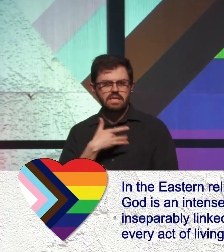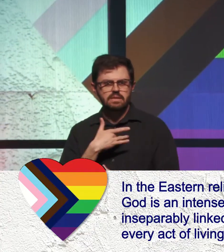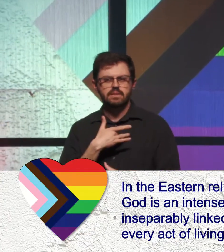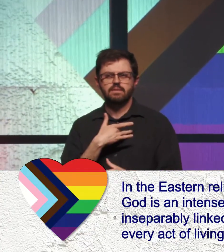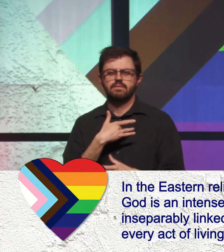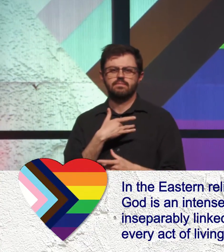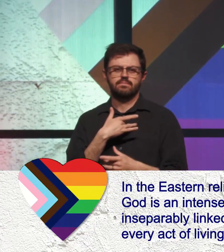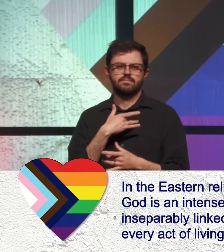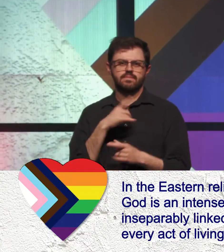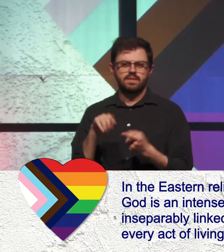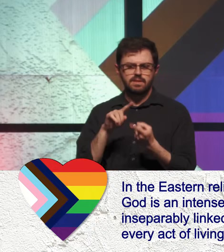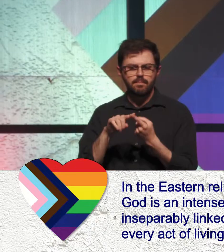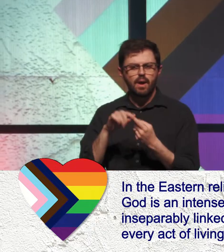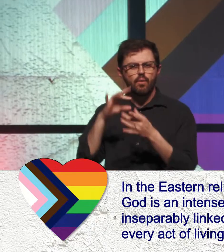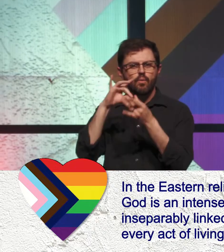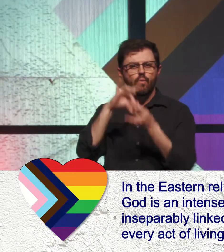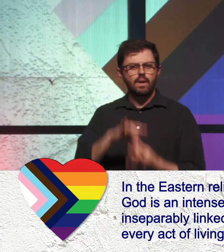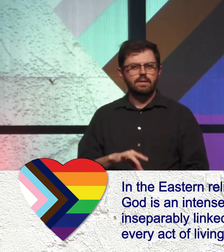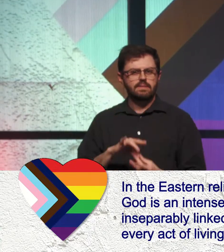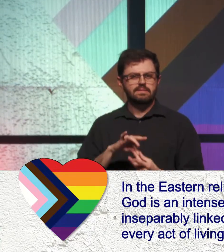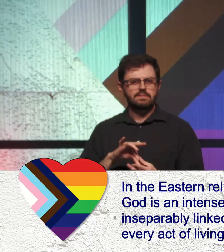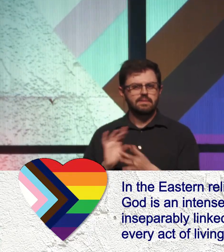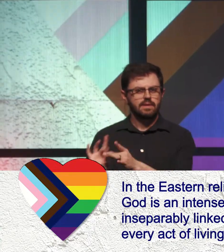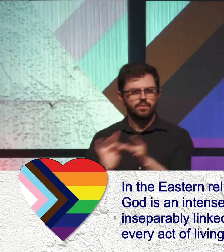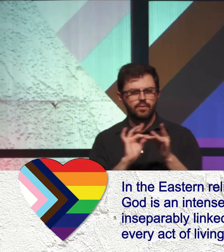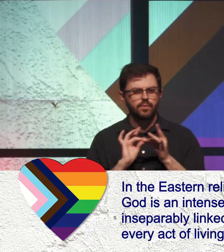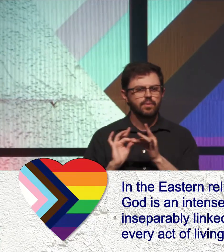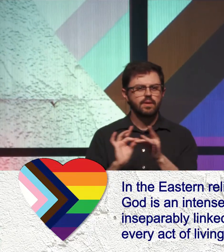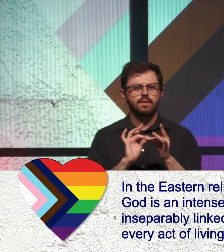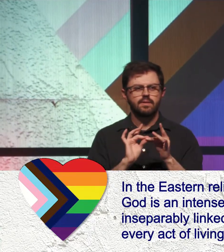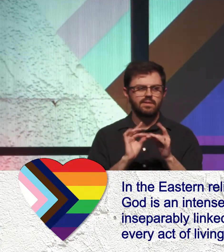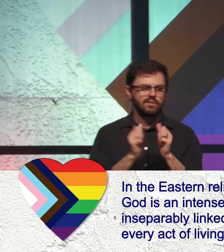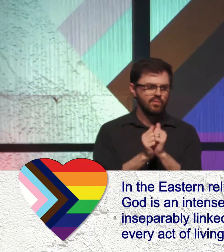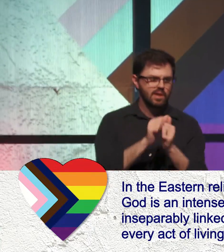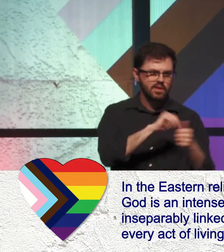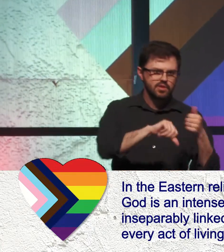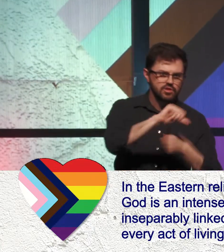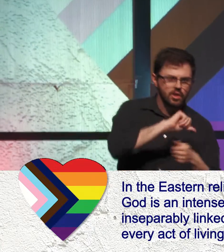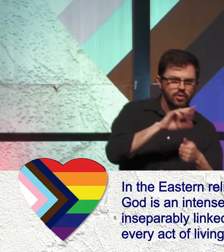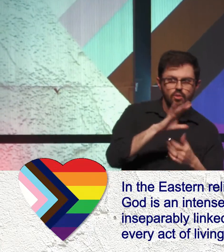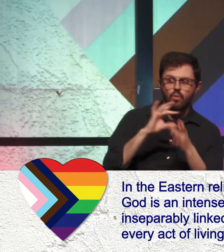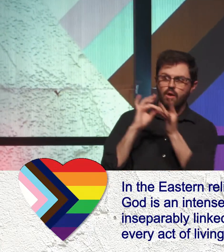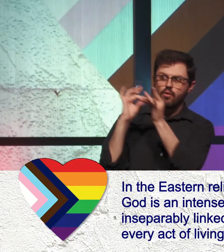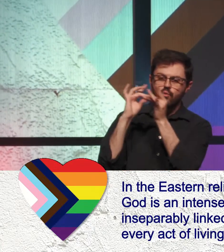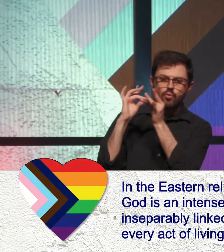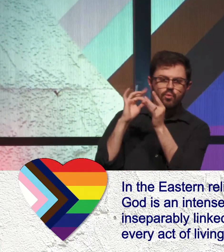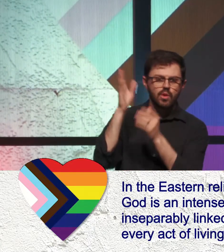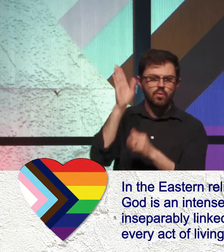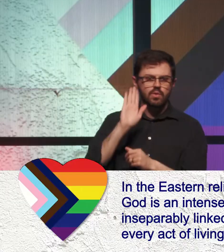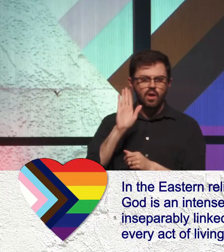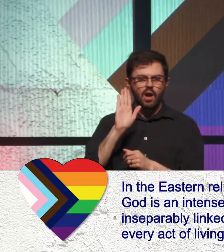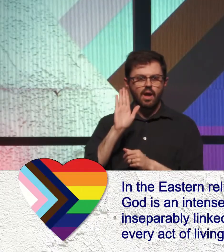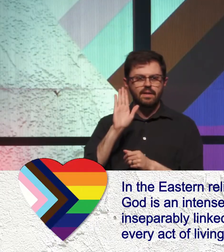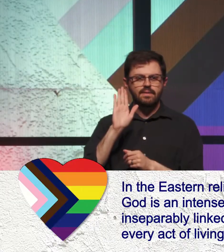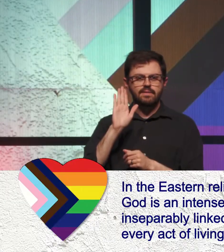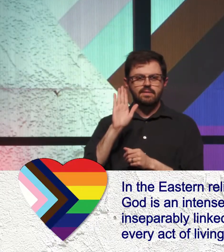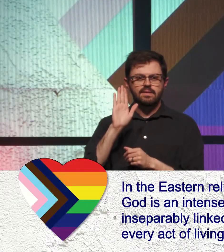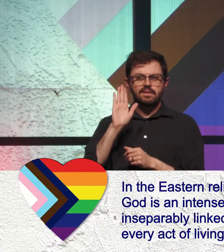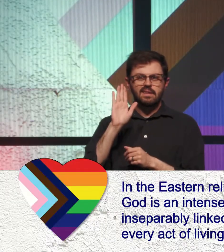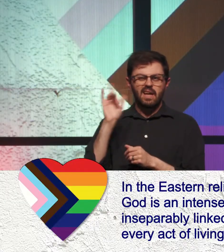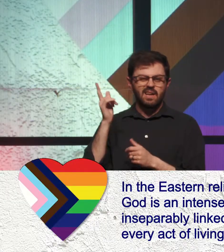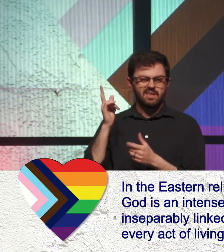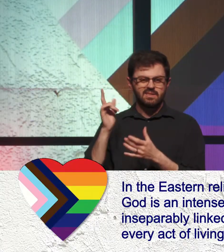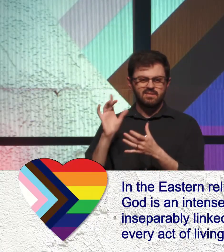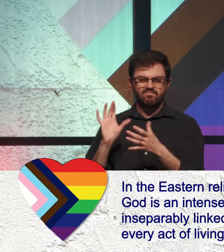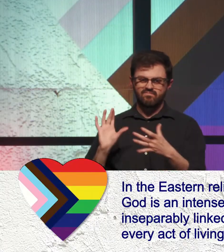oneness, of unity. Unity with one another, unity with God. It's oneness. And it's inseparably linked with